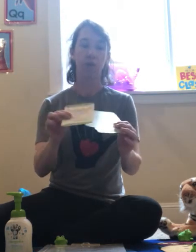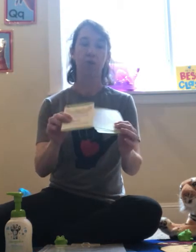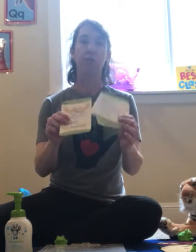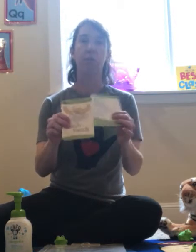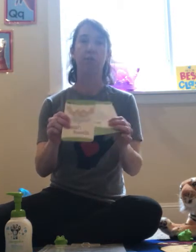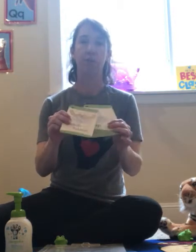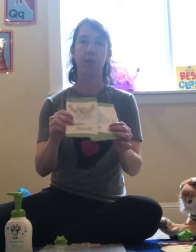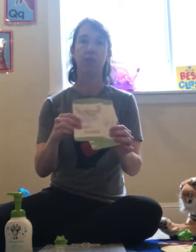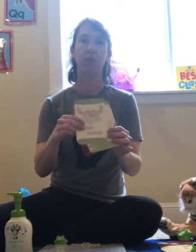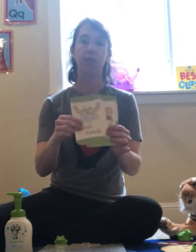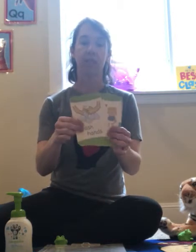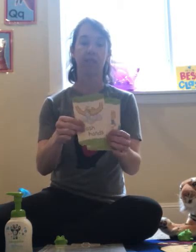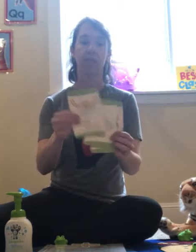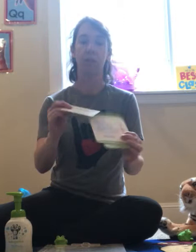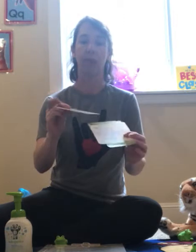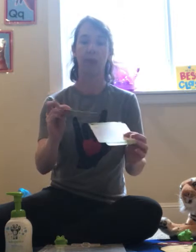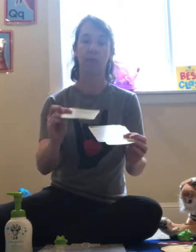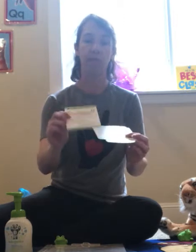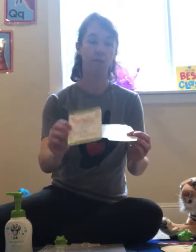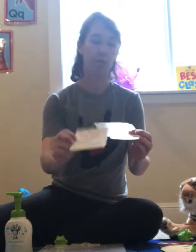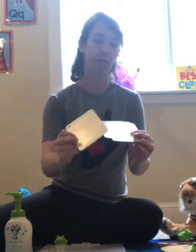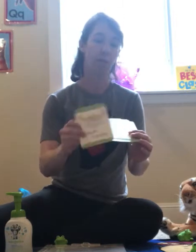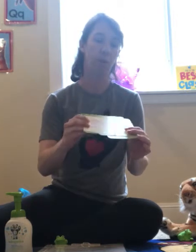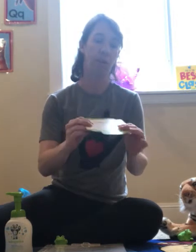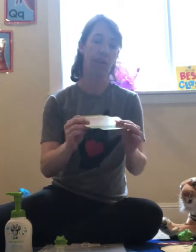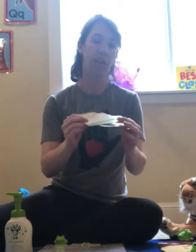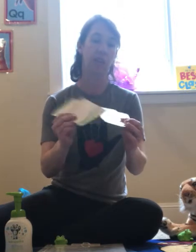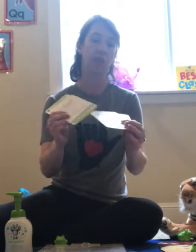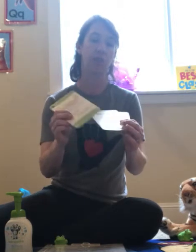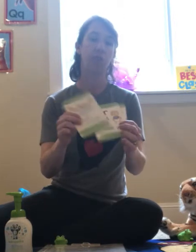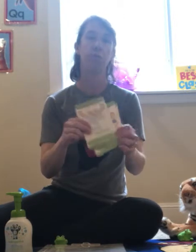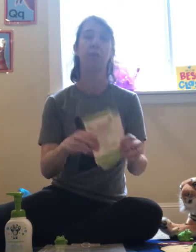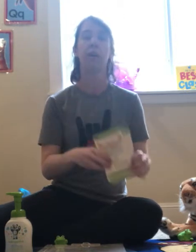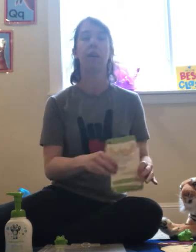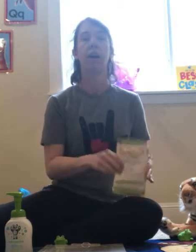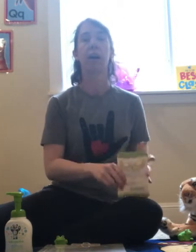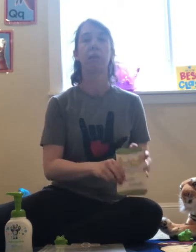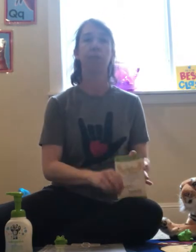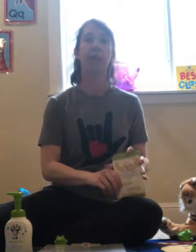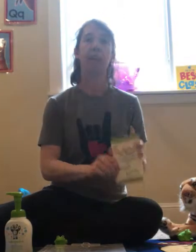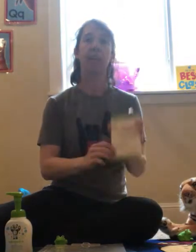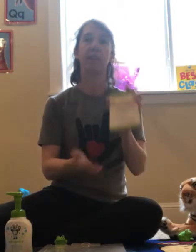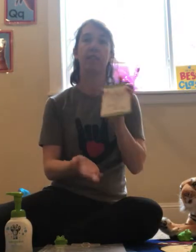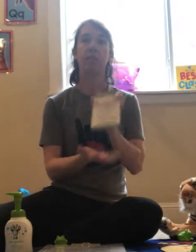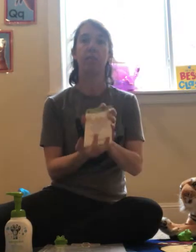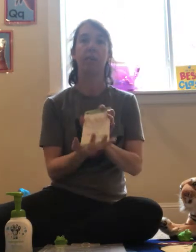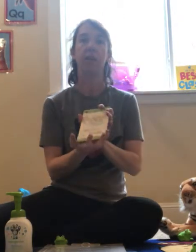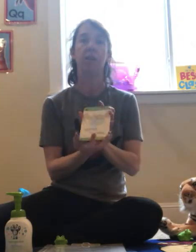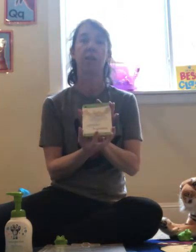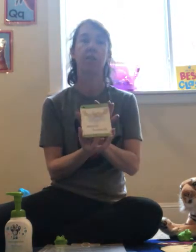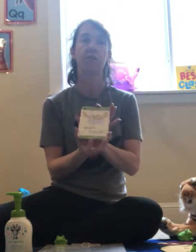sure to review the signs that we had before, washing hands, soap, explain that, in the materials that I